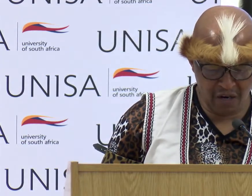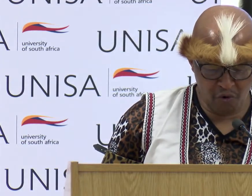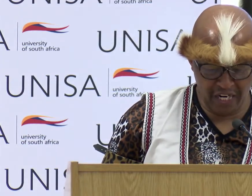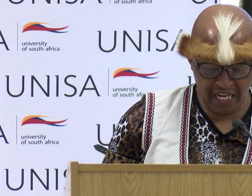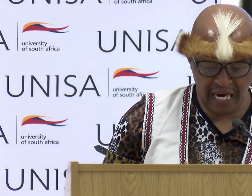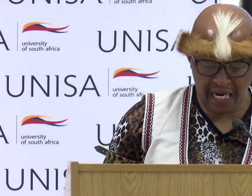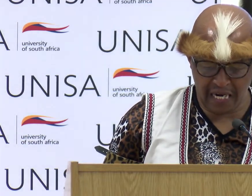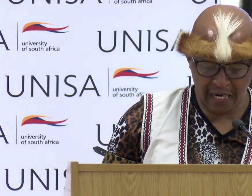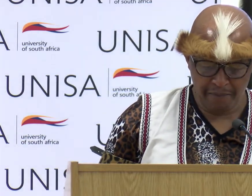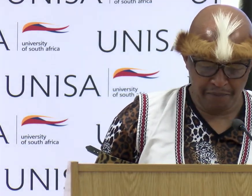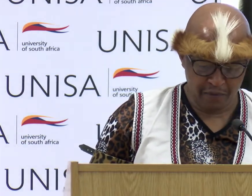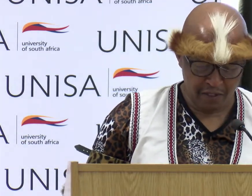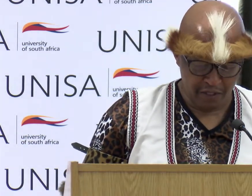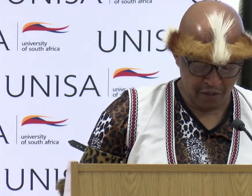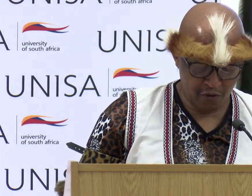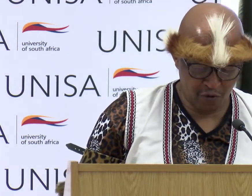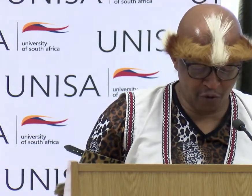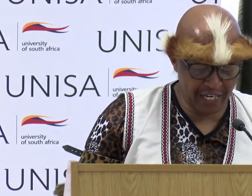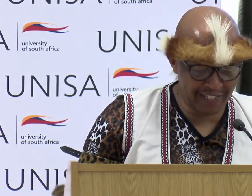Uma kunelanga